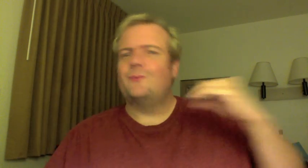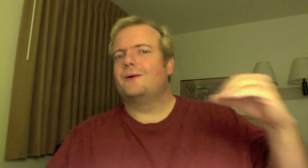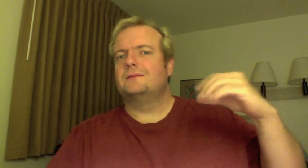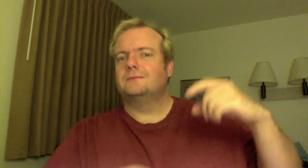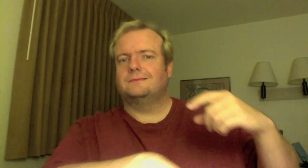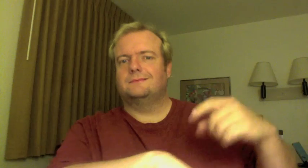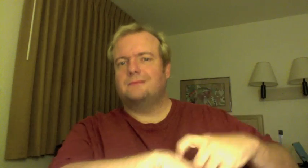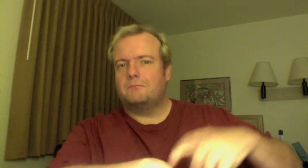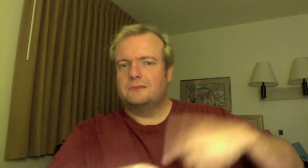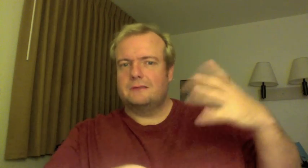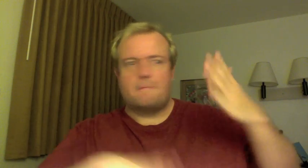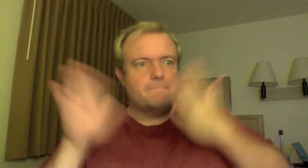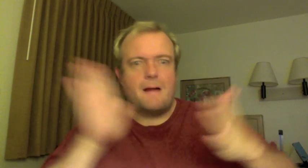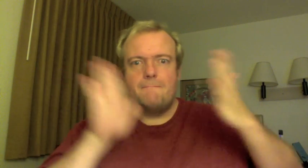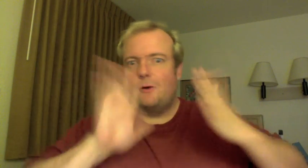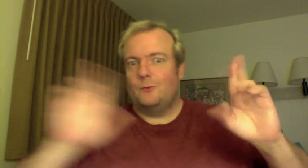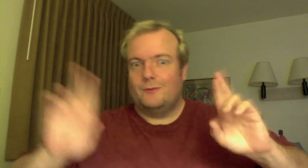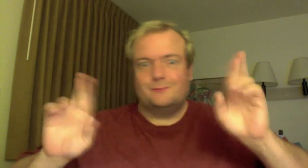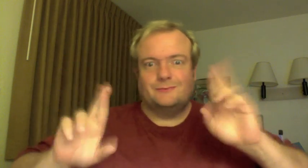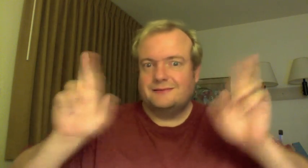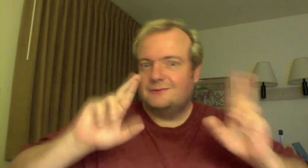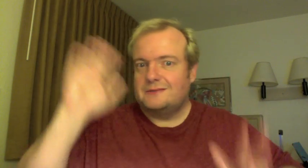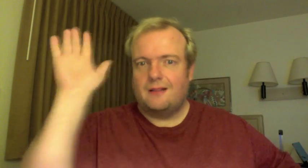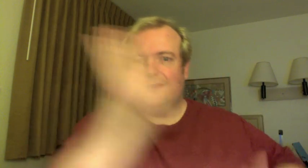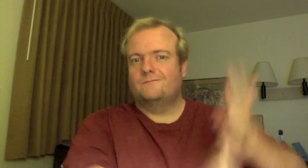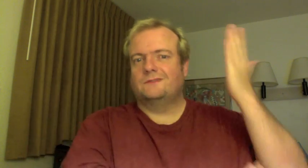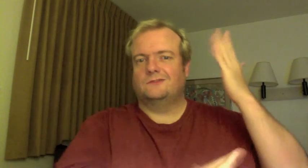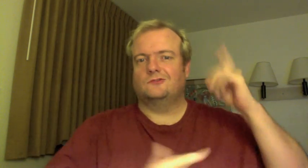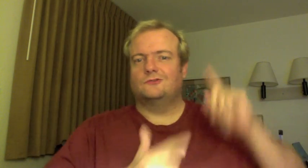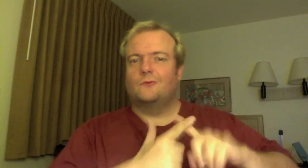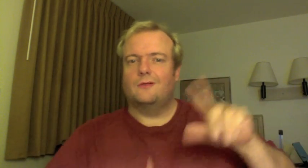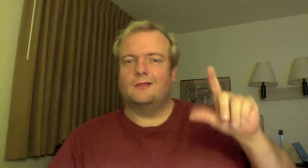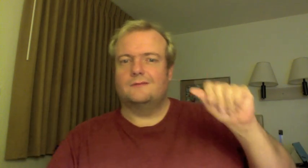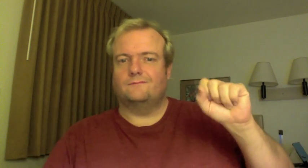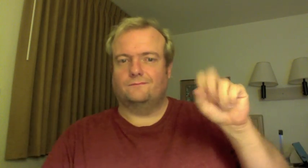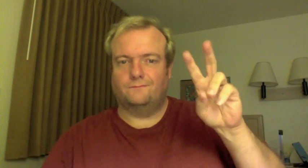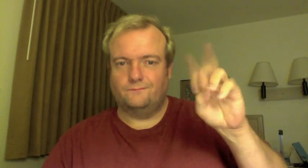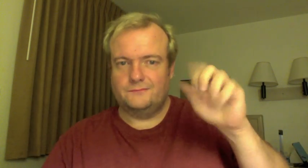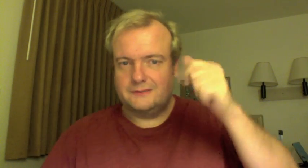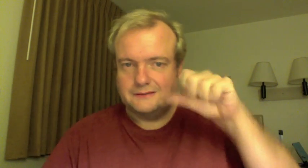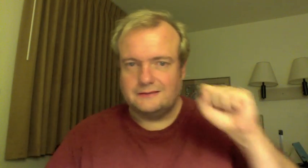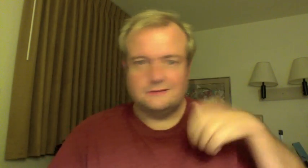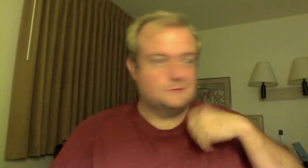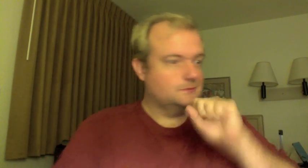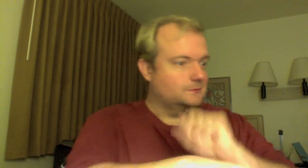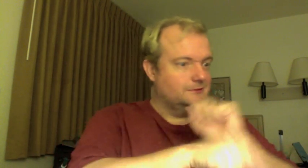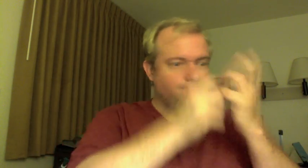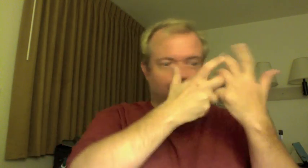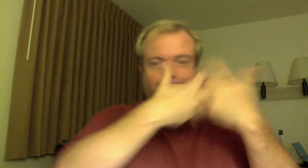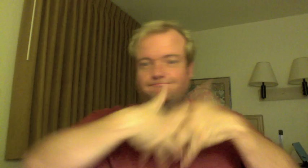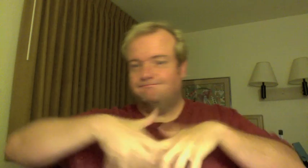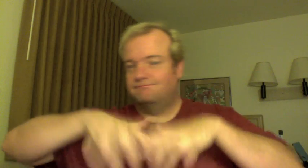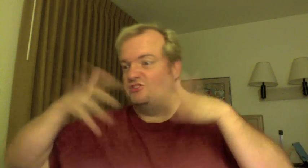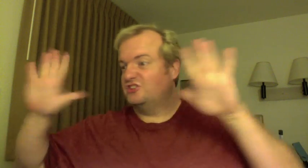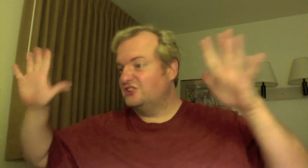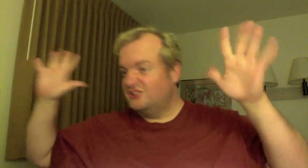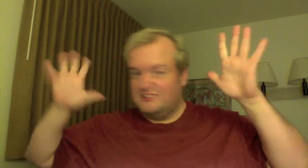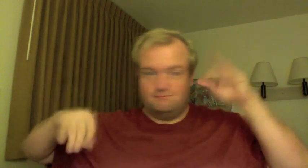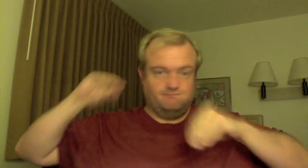Parrish calculates the seating arrangements in the concrete bowl to make the most efficient use of materials and space,